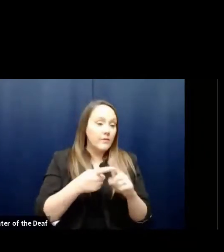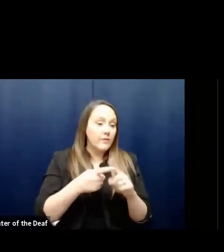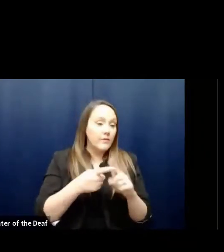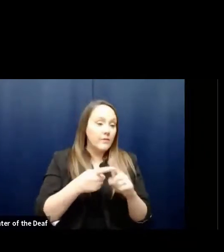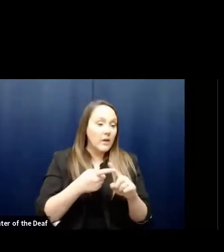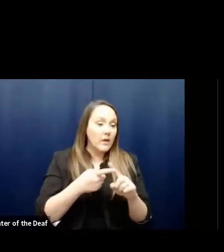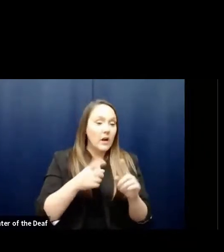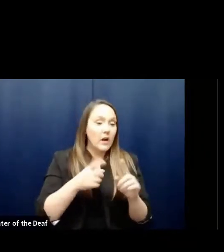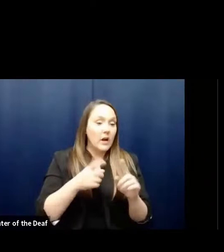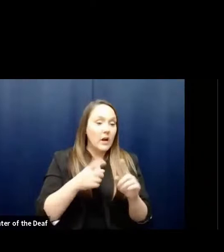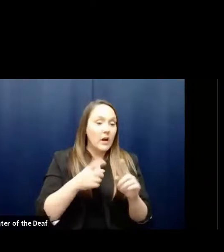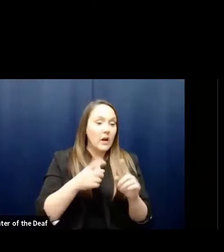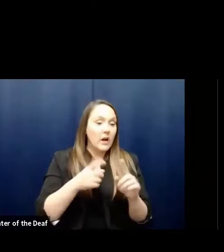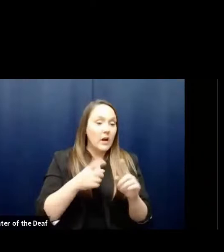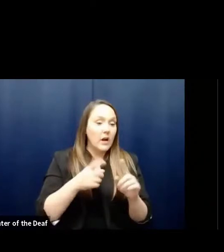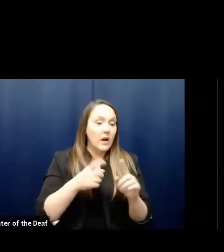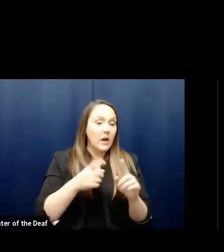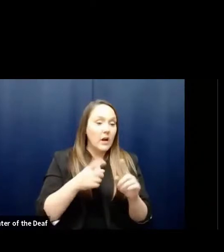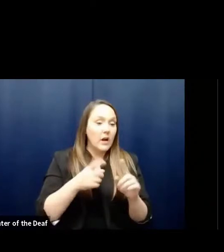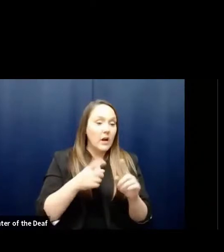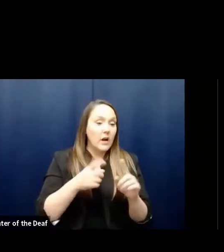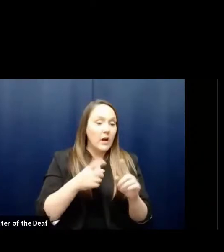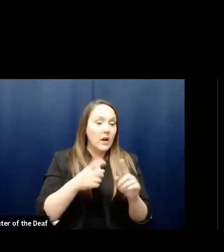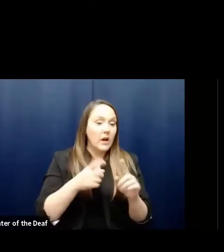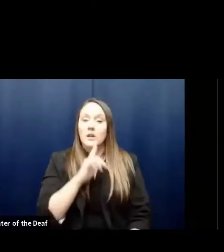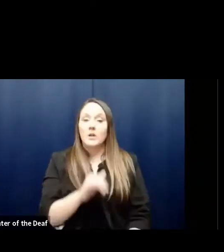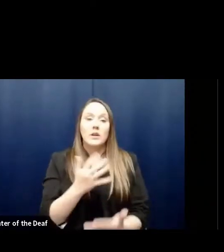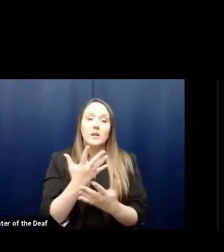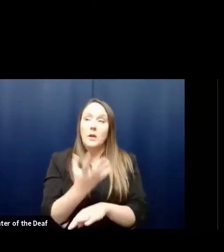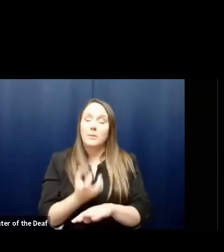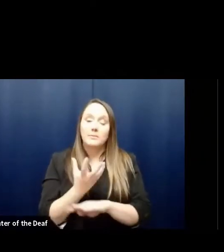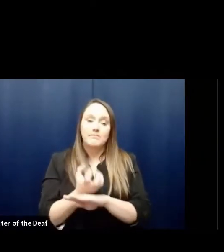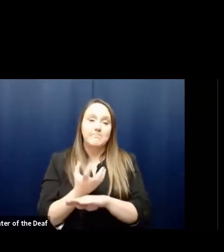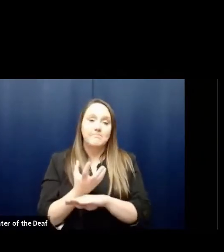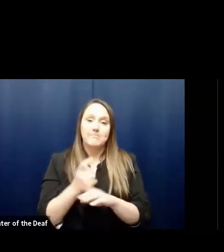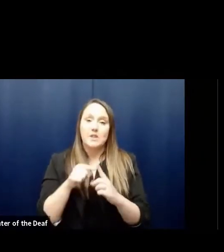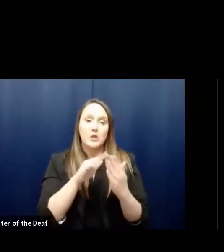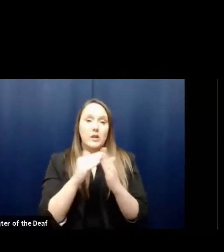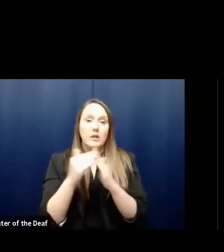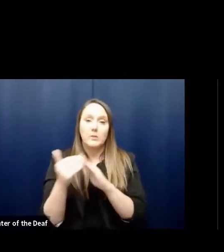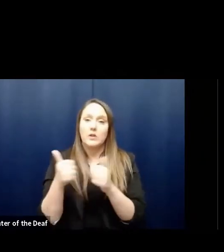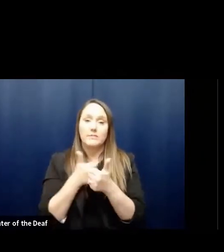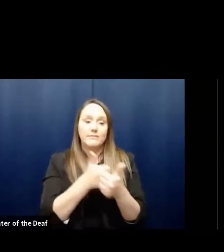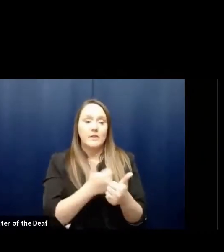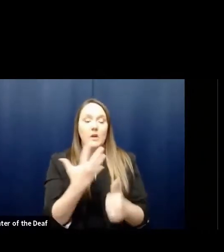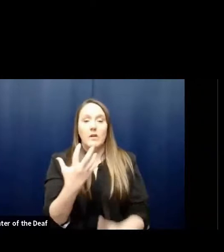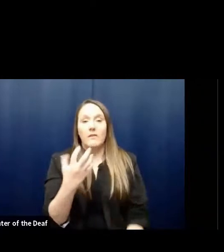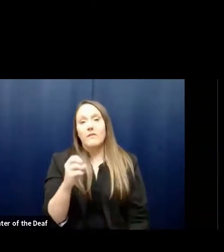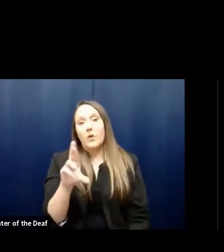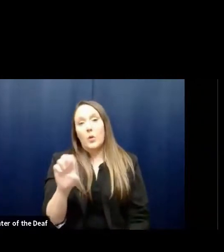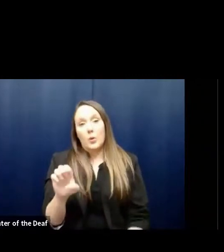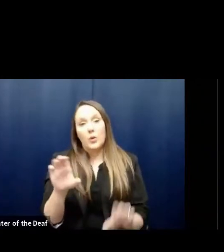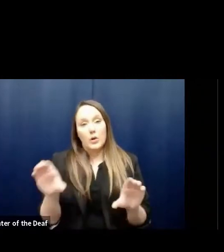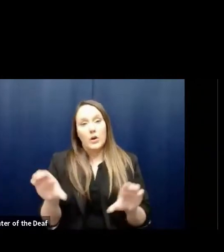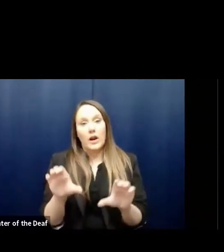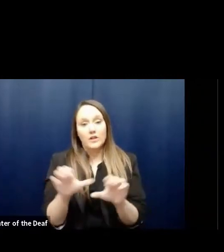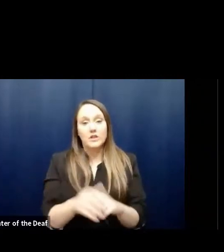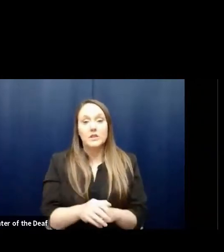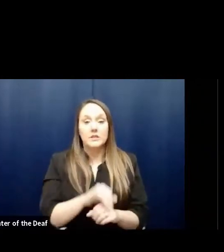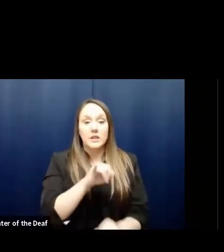and they're not hard to follow. So it's really a plea to our community to follow those 5 core